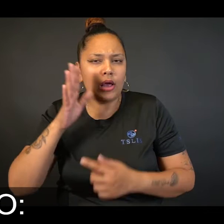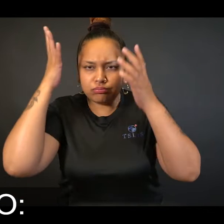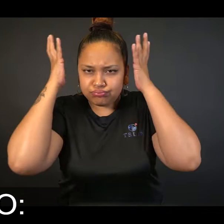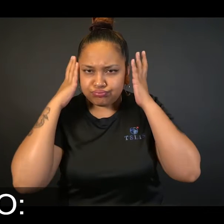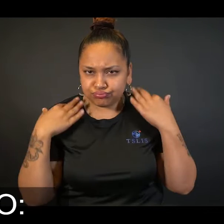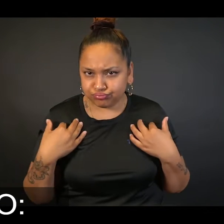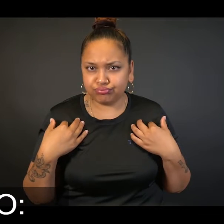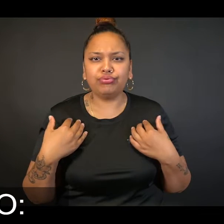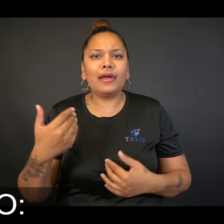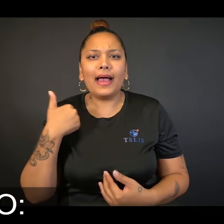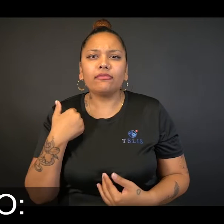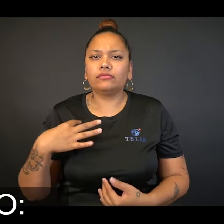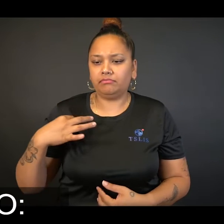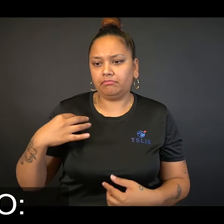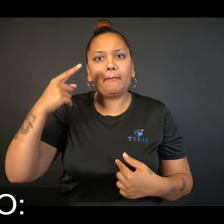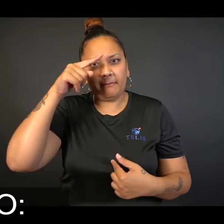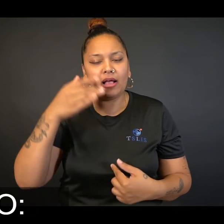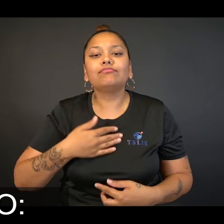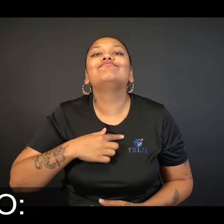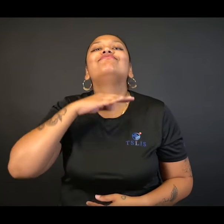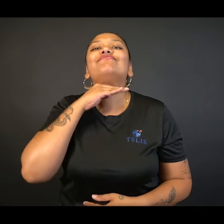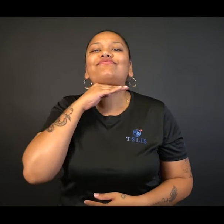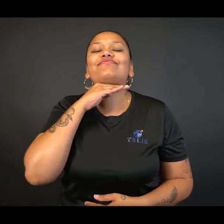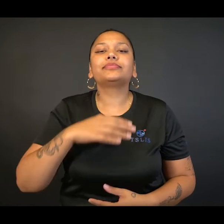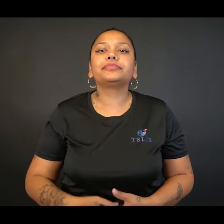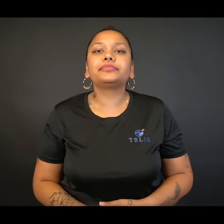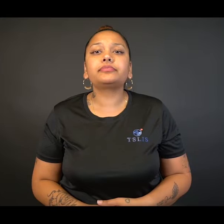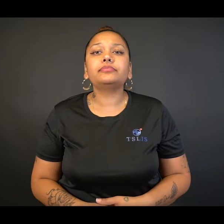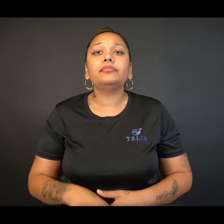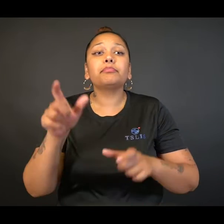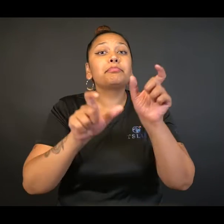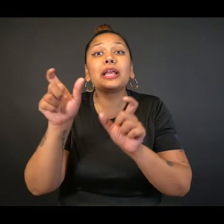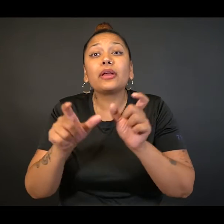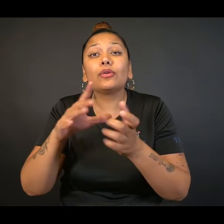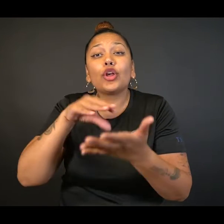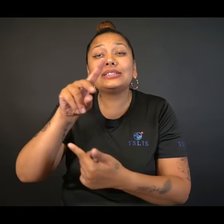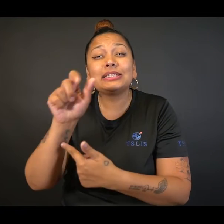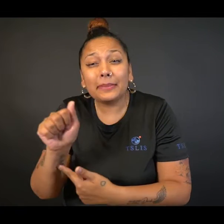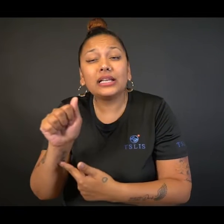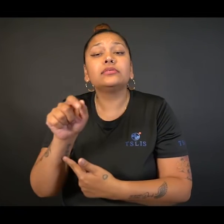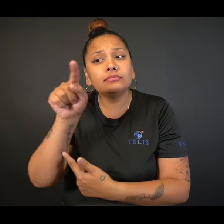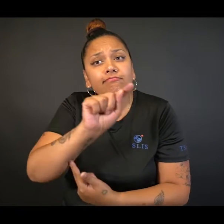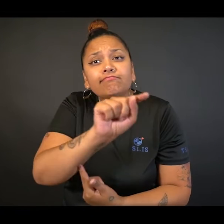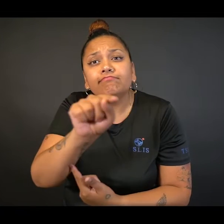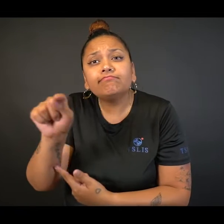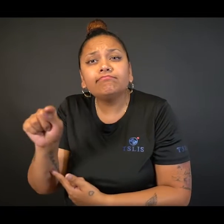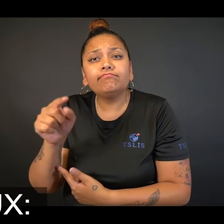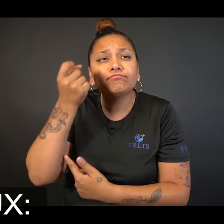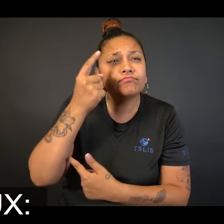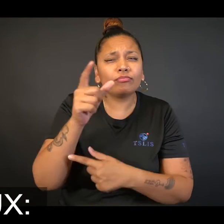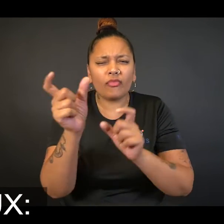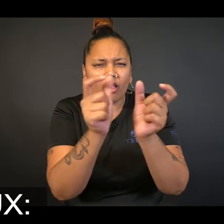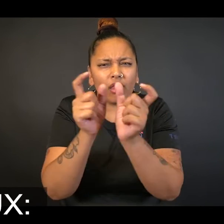jumper. For people with learning disabilities, the task of decoding words and sentences is not